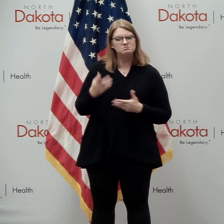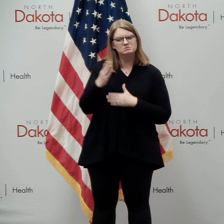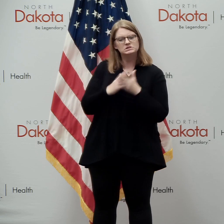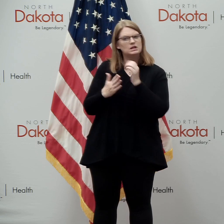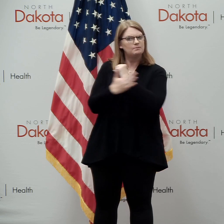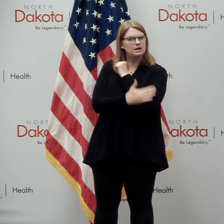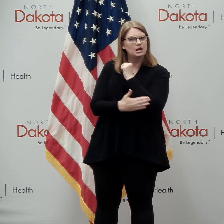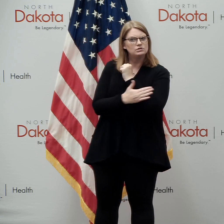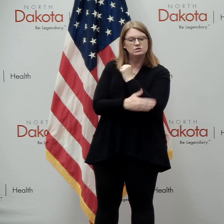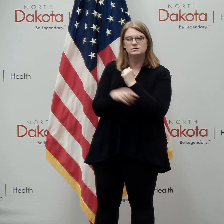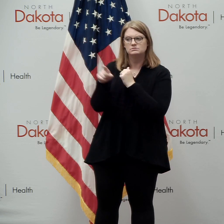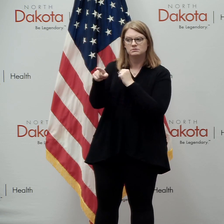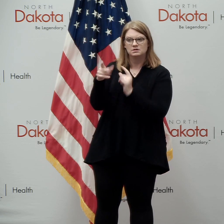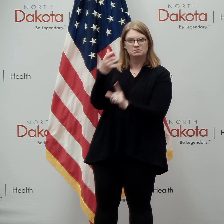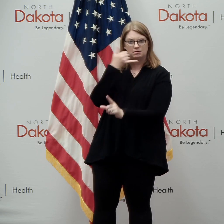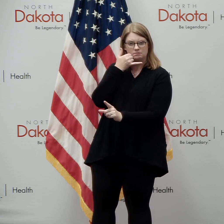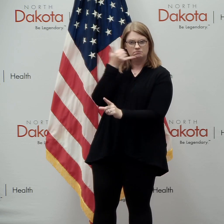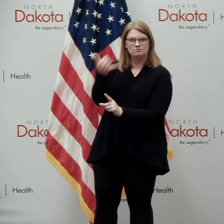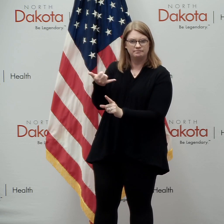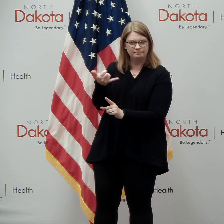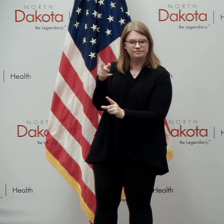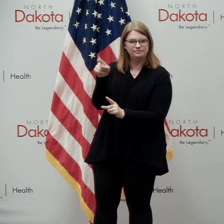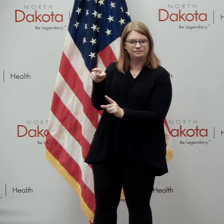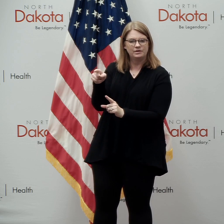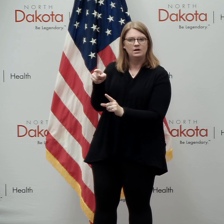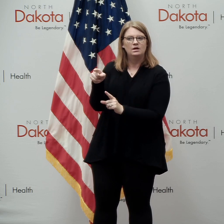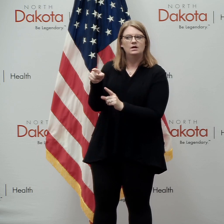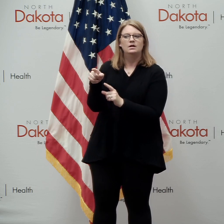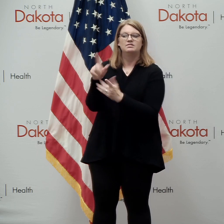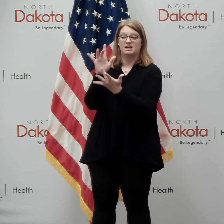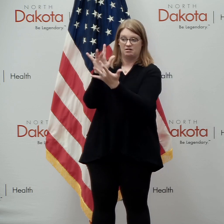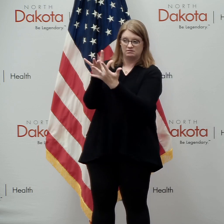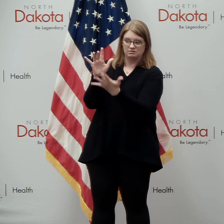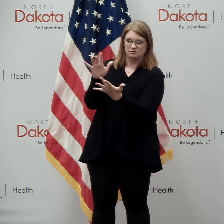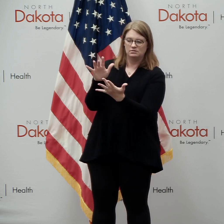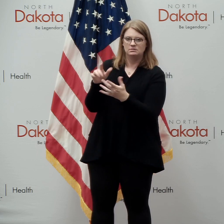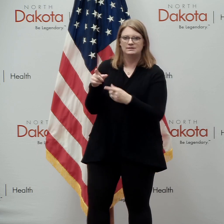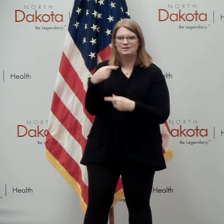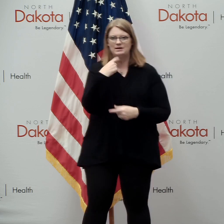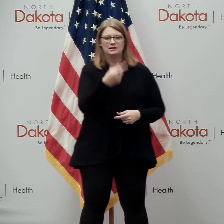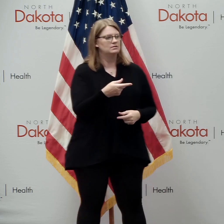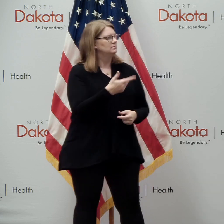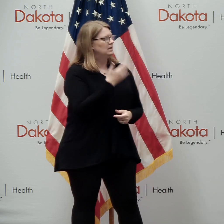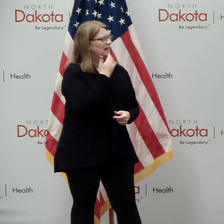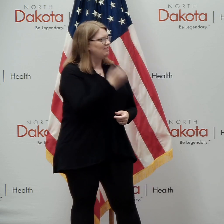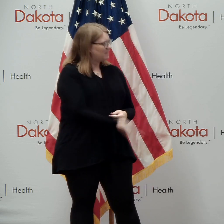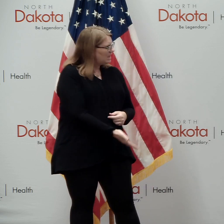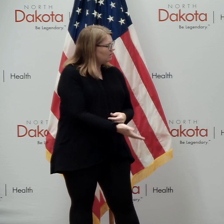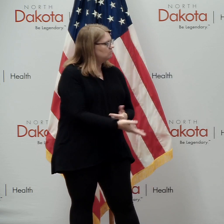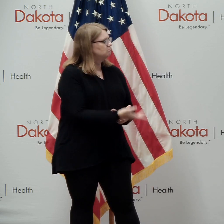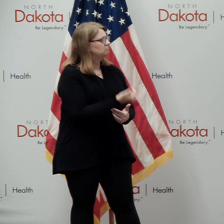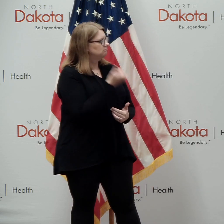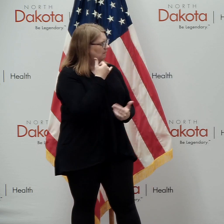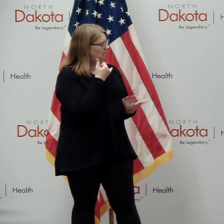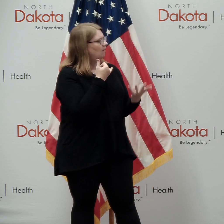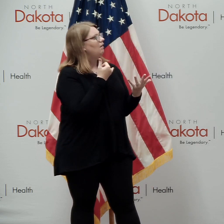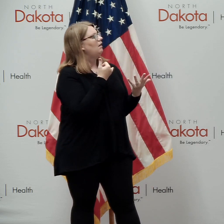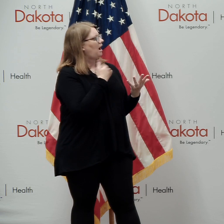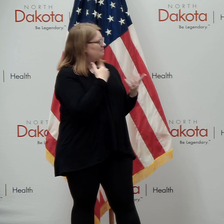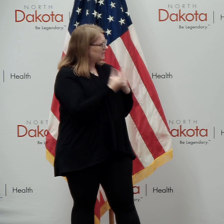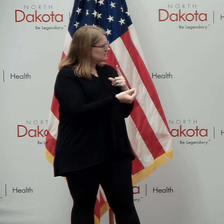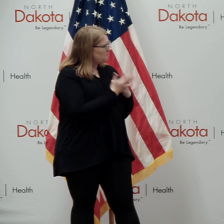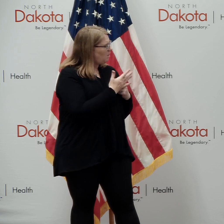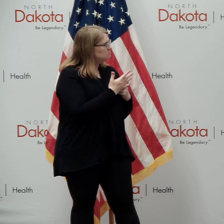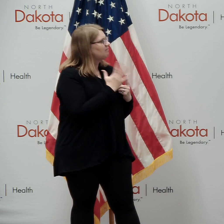that when they get contacted by a contact tracer, that they would say to that contact tracer, thank you, you're reaching out to me because I may have been